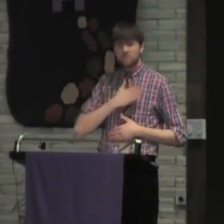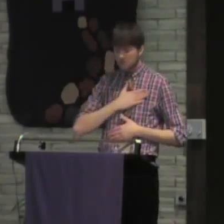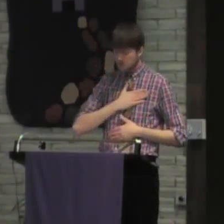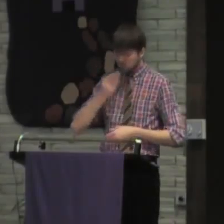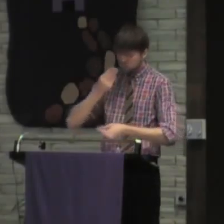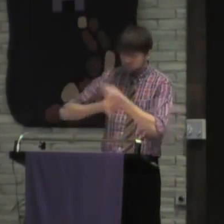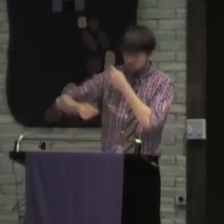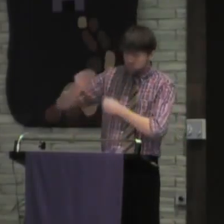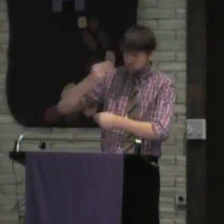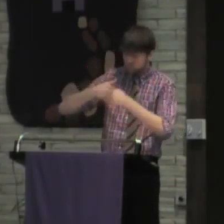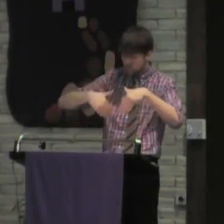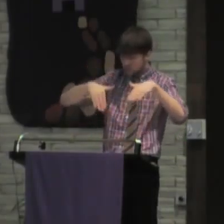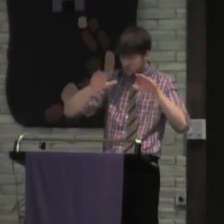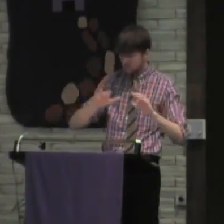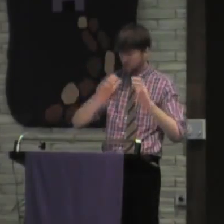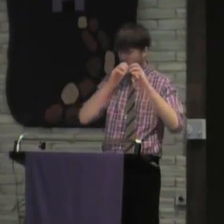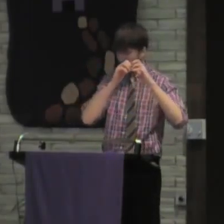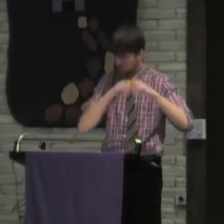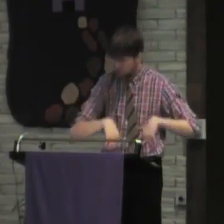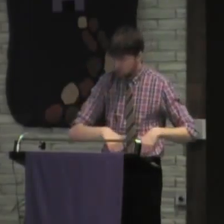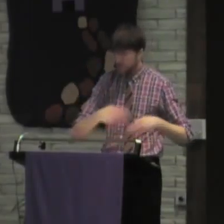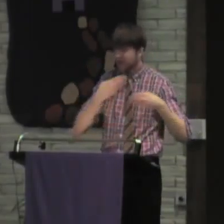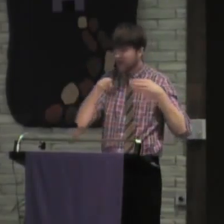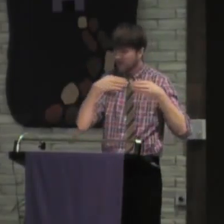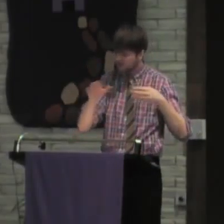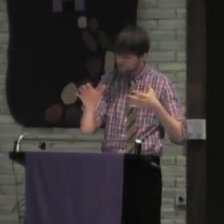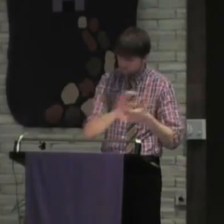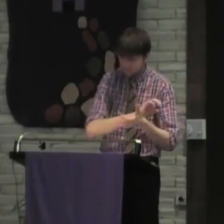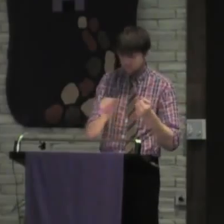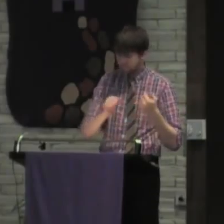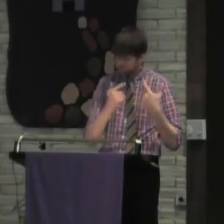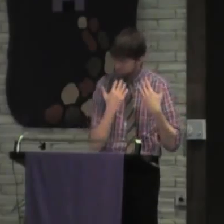are buried lies in ruins, and its gates have been destroyed by fire?